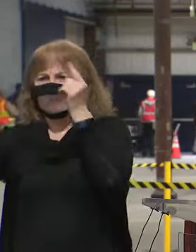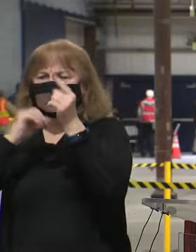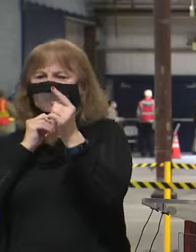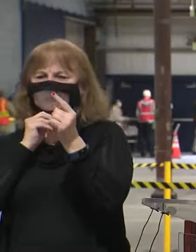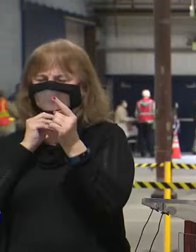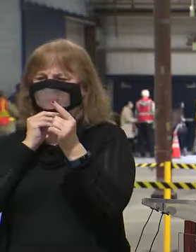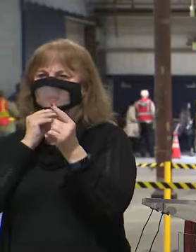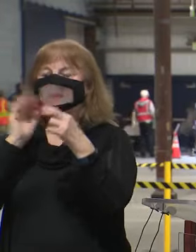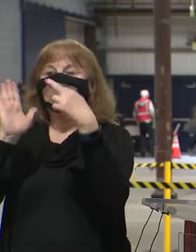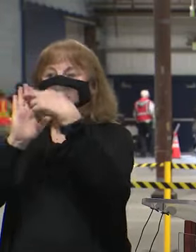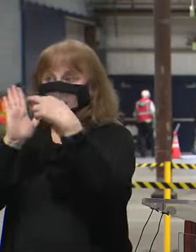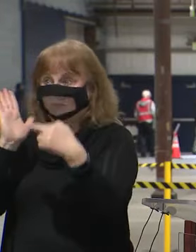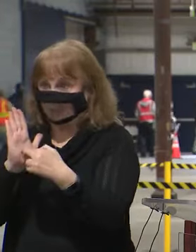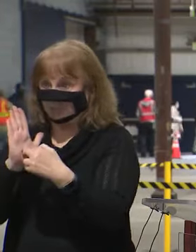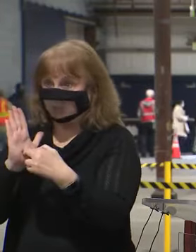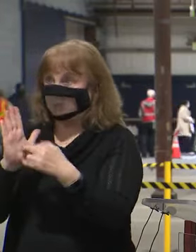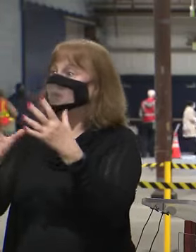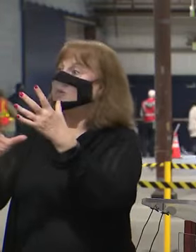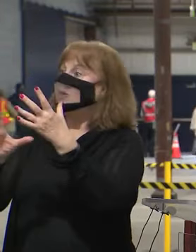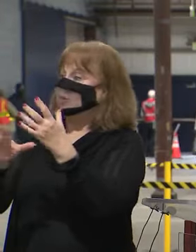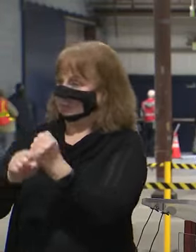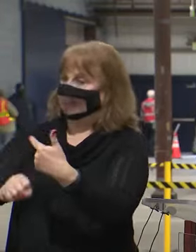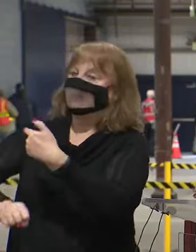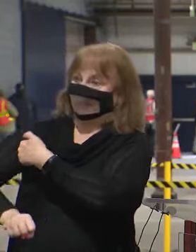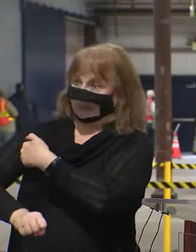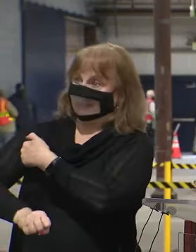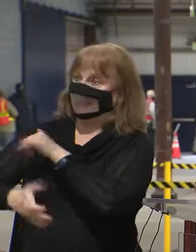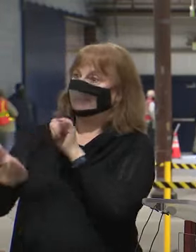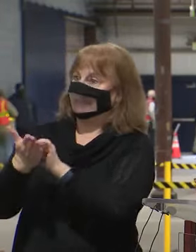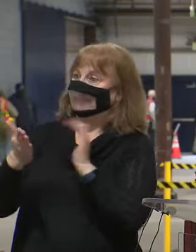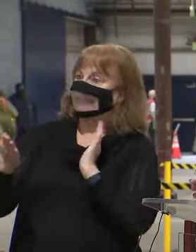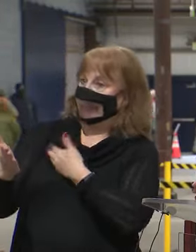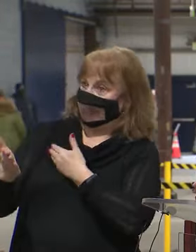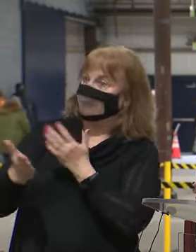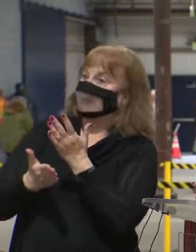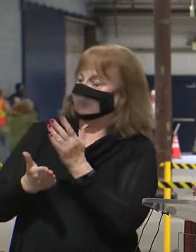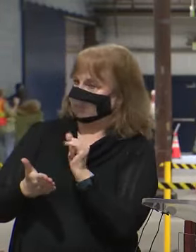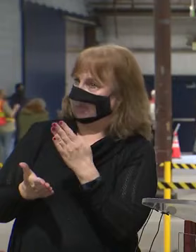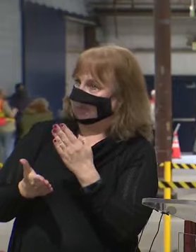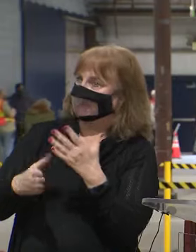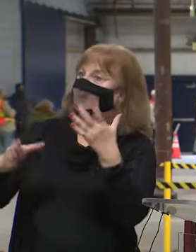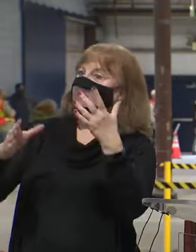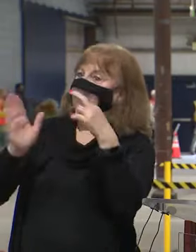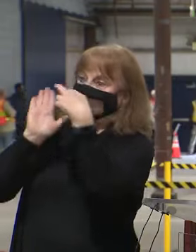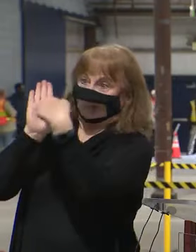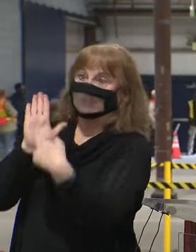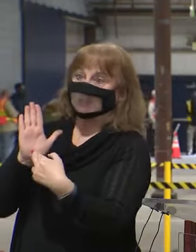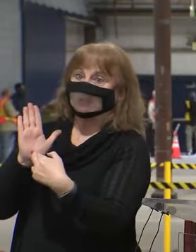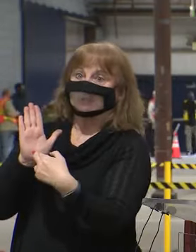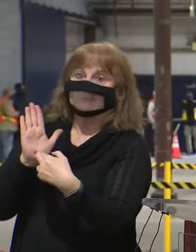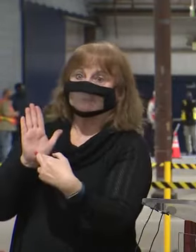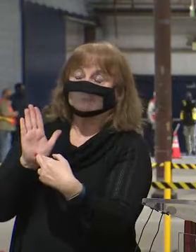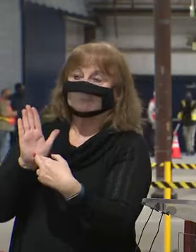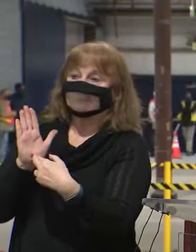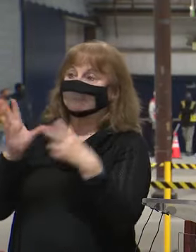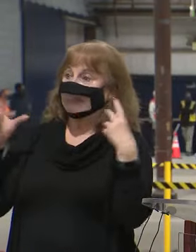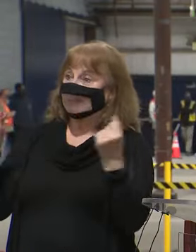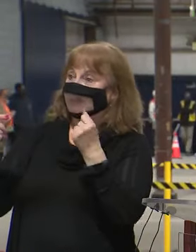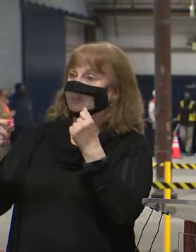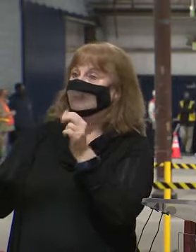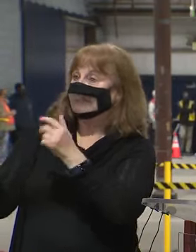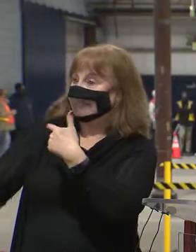to register to get the vaccine. That is our part of the mission. Register, and as soon